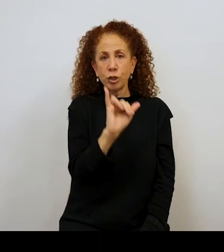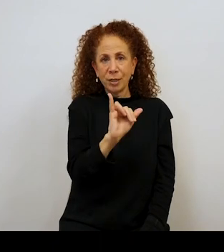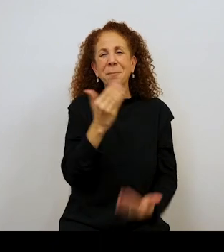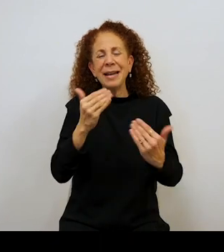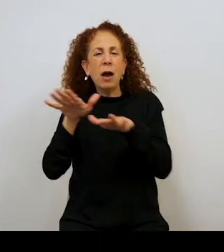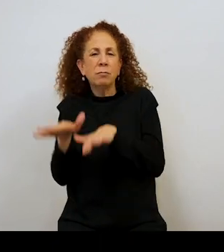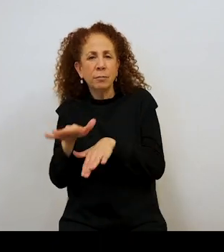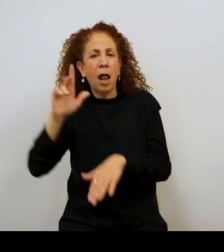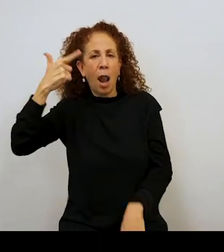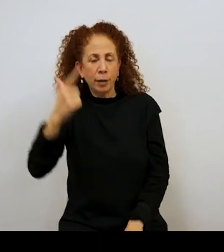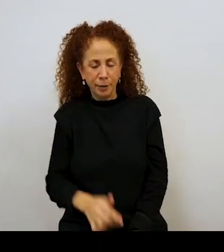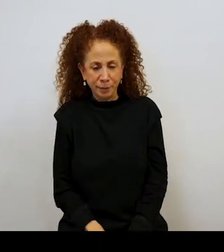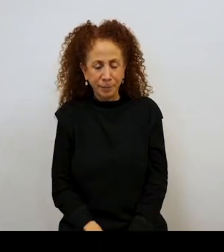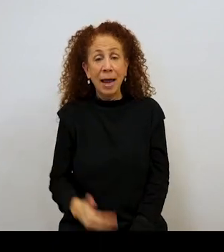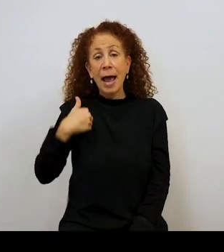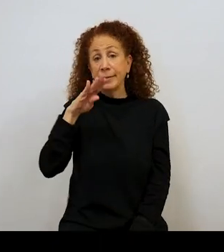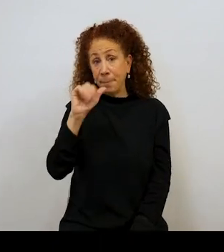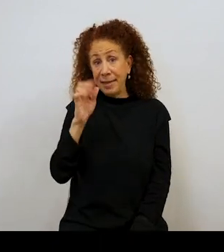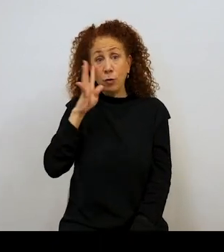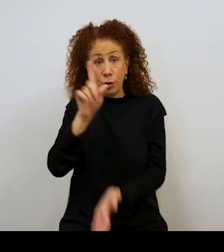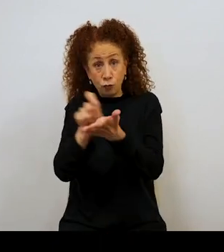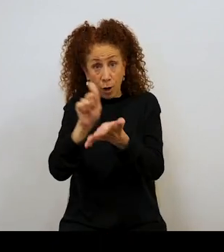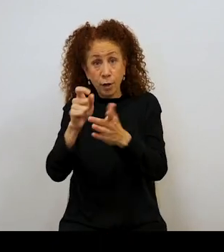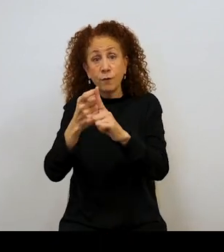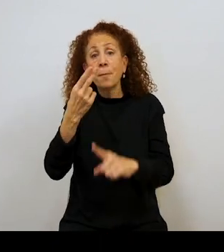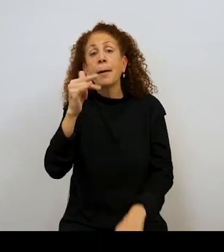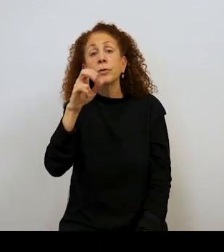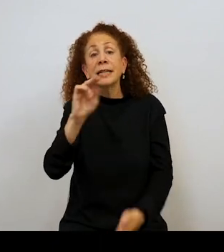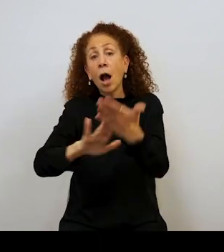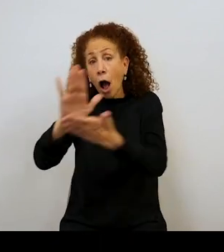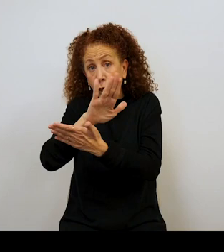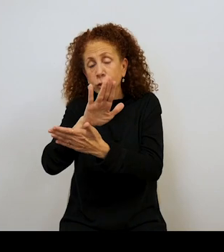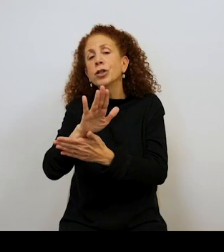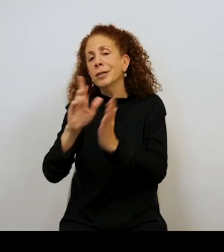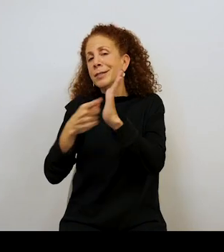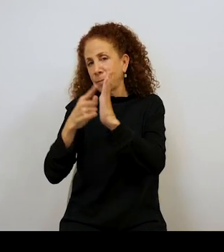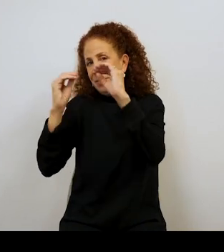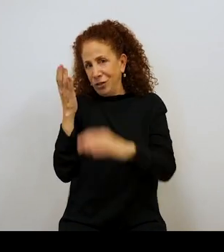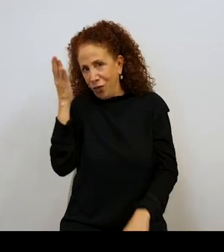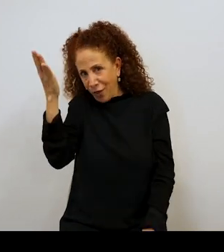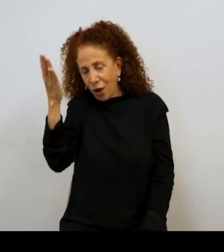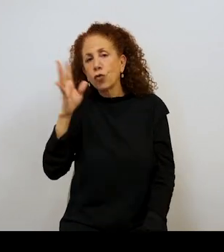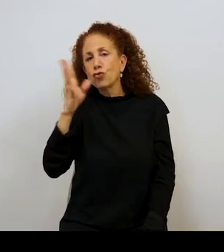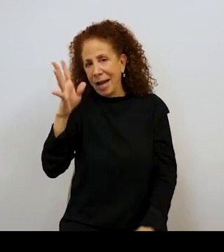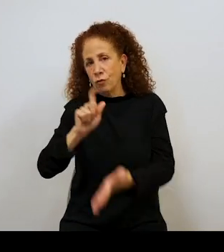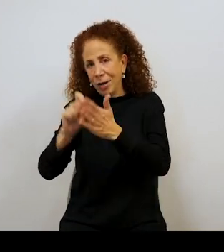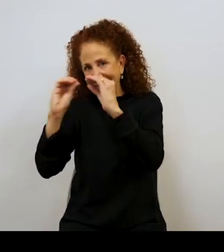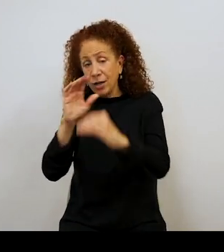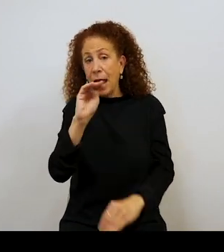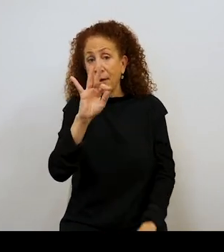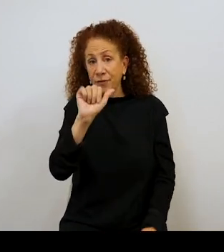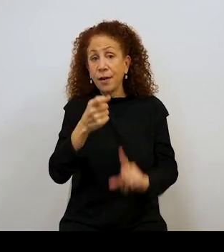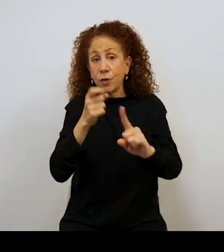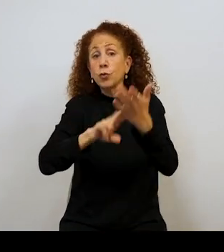in London. She has a BA in creative writing from Hamilton College, where she has occasionally taught creative writing, and an MFA